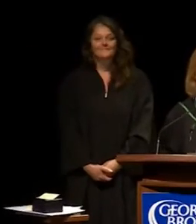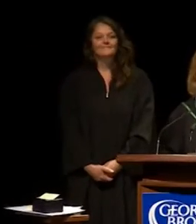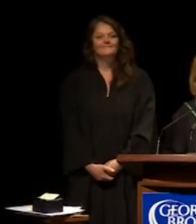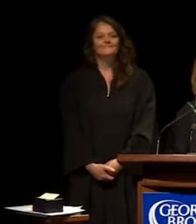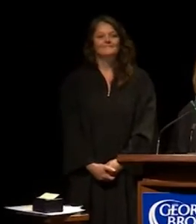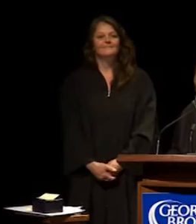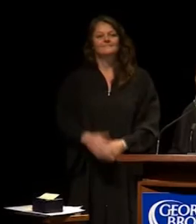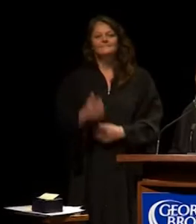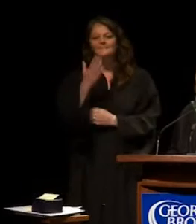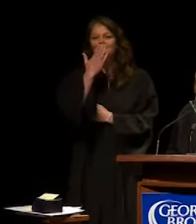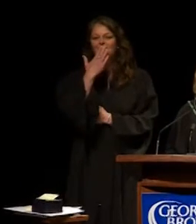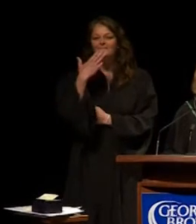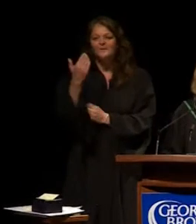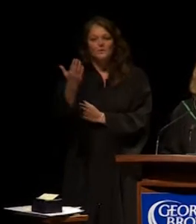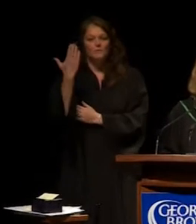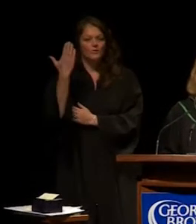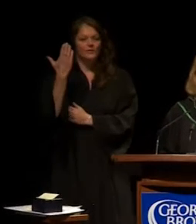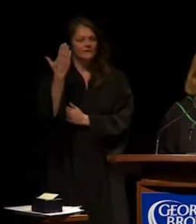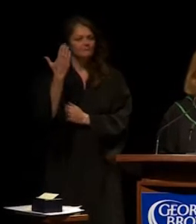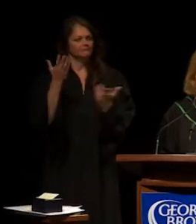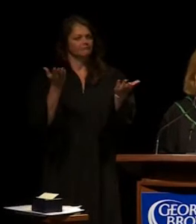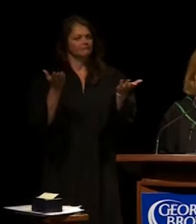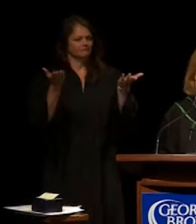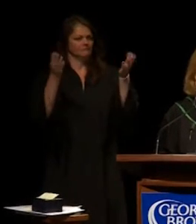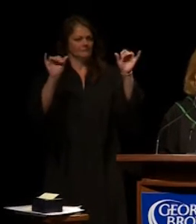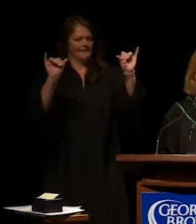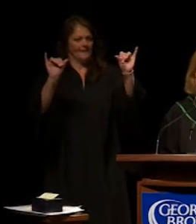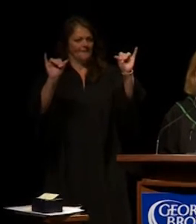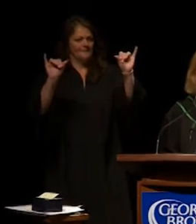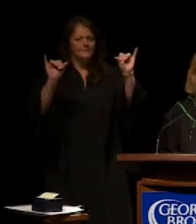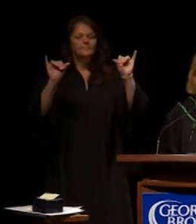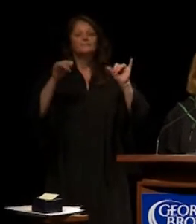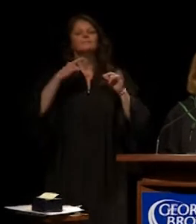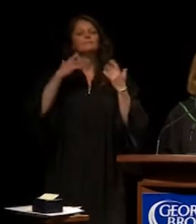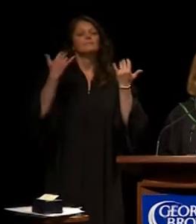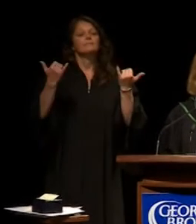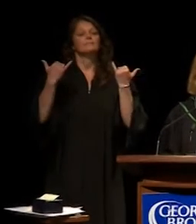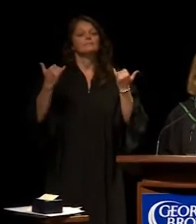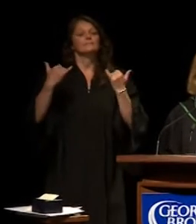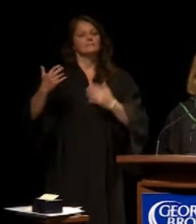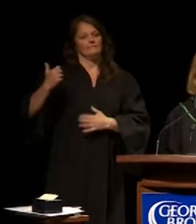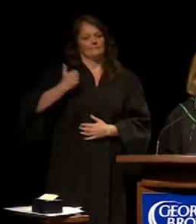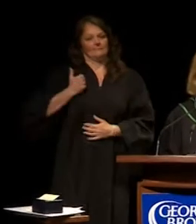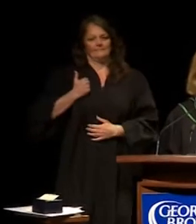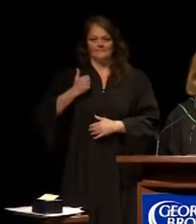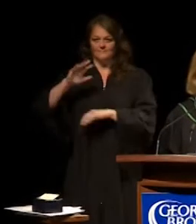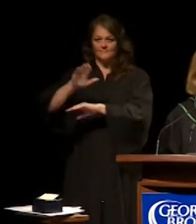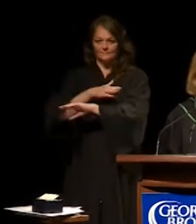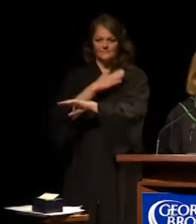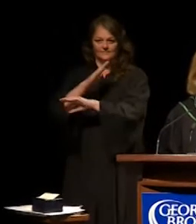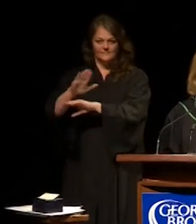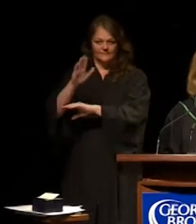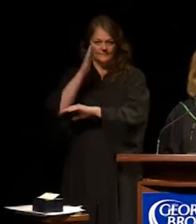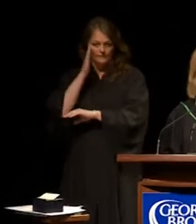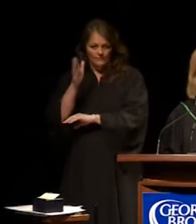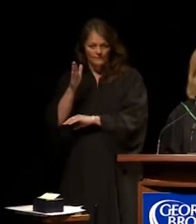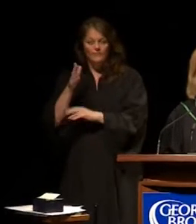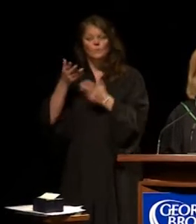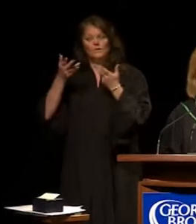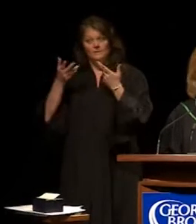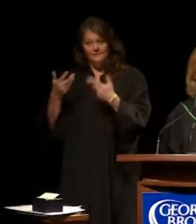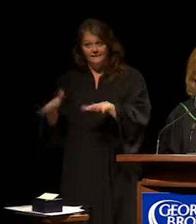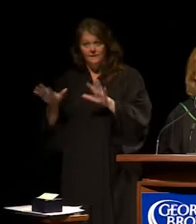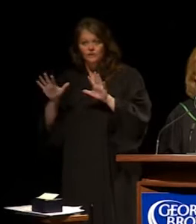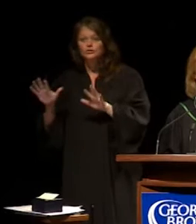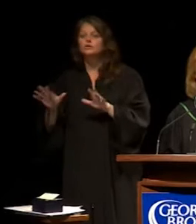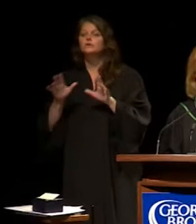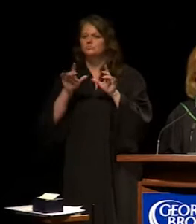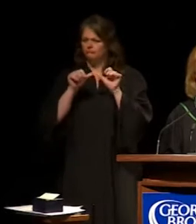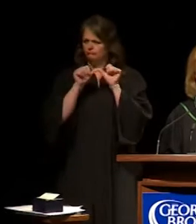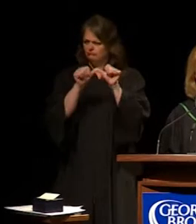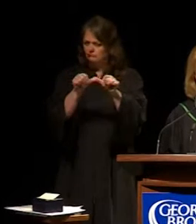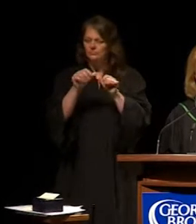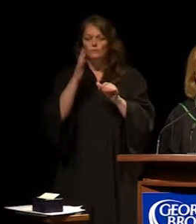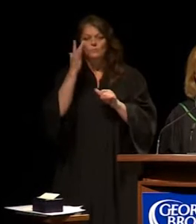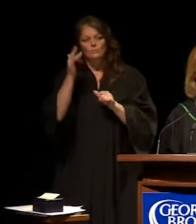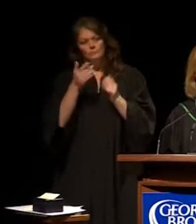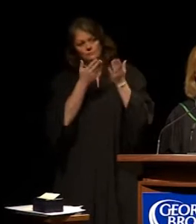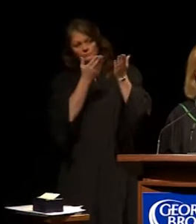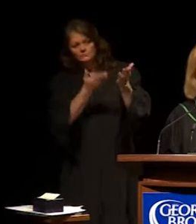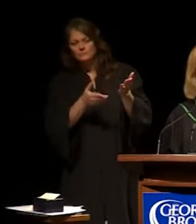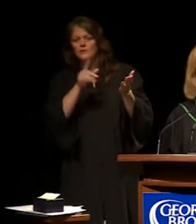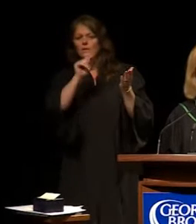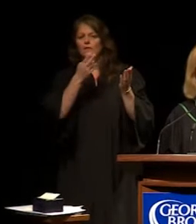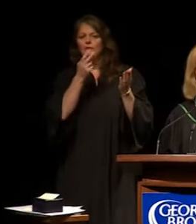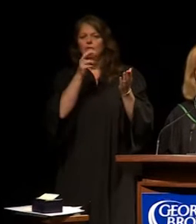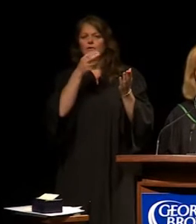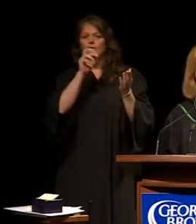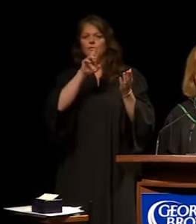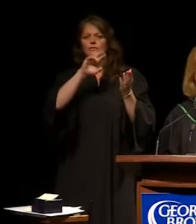Good morning. Please remain standing and join in the singing of our national anthem. And please remain standing for an honor song by